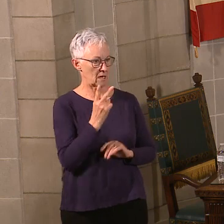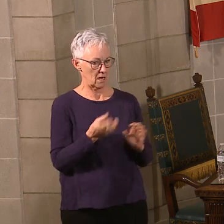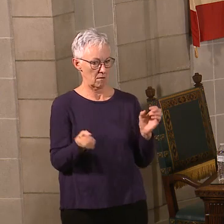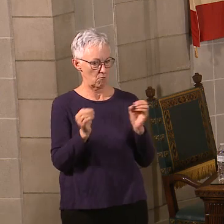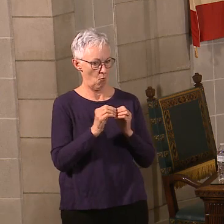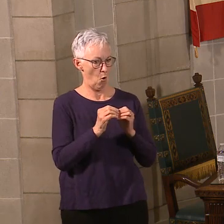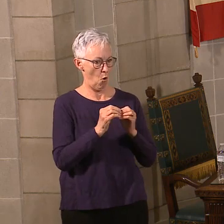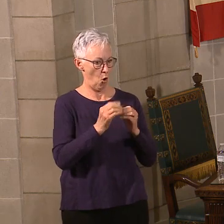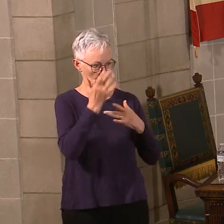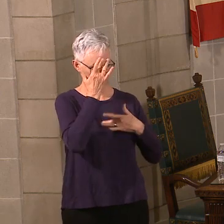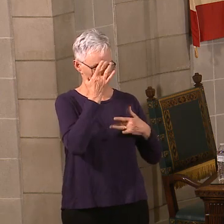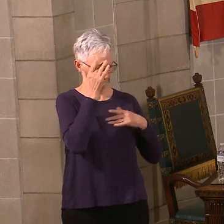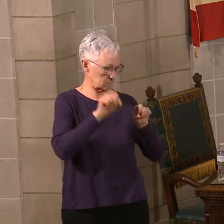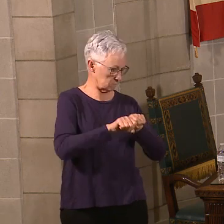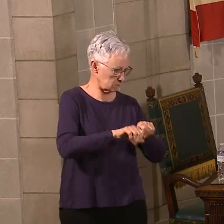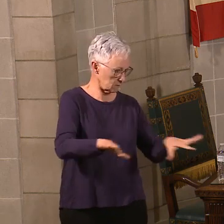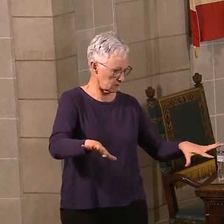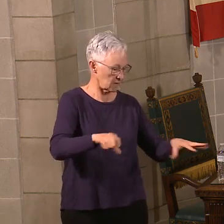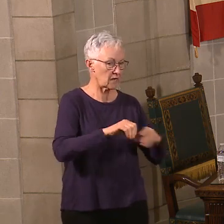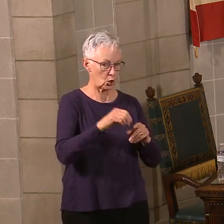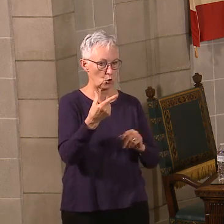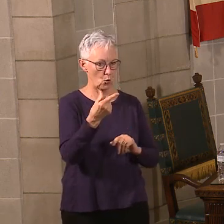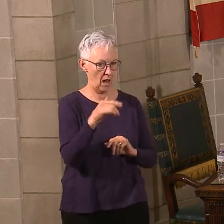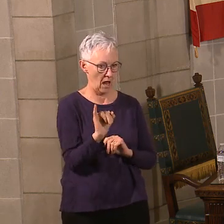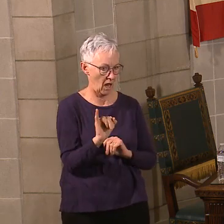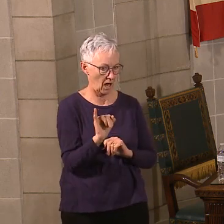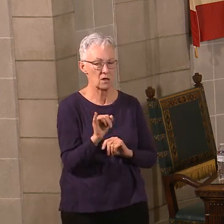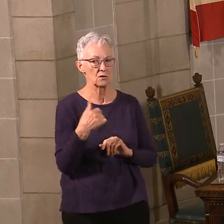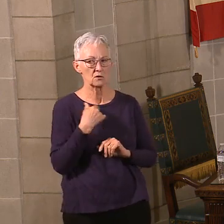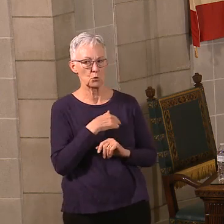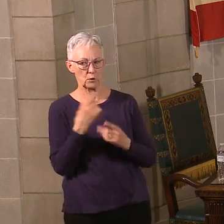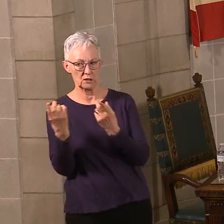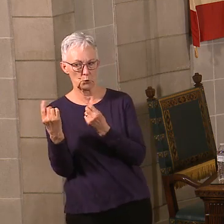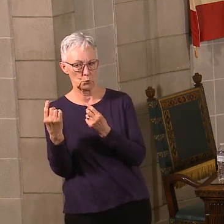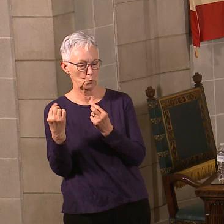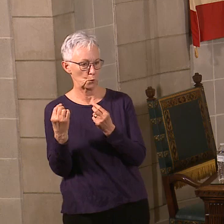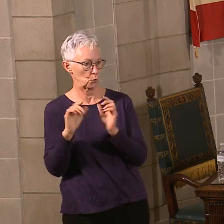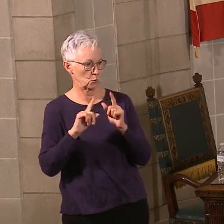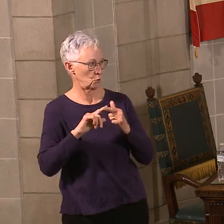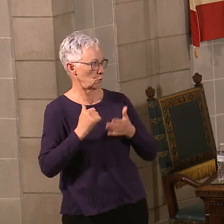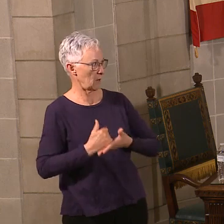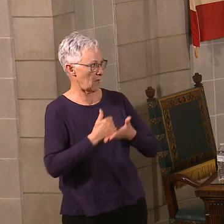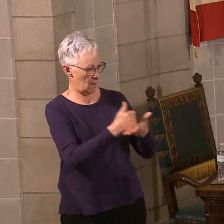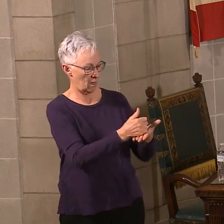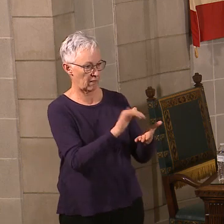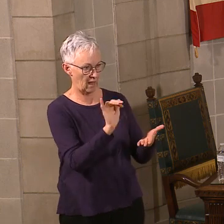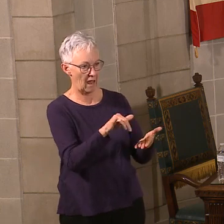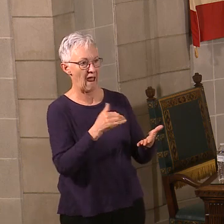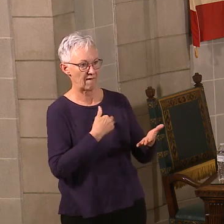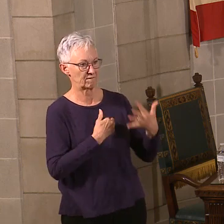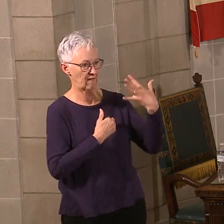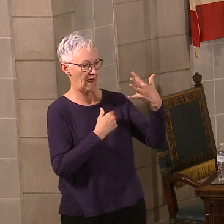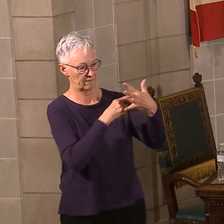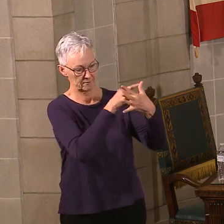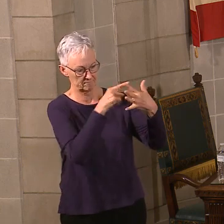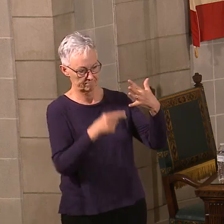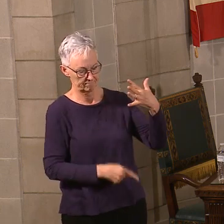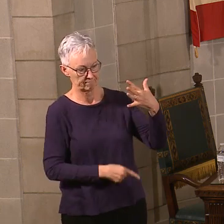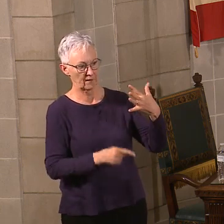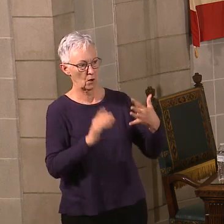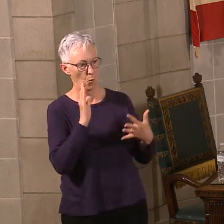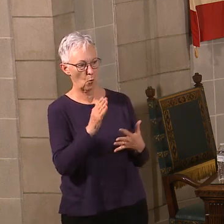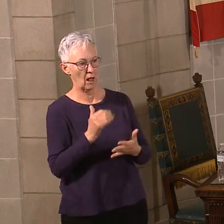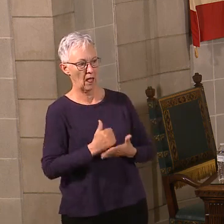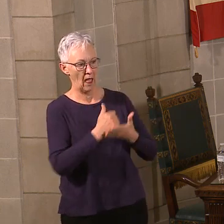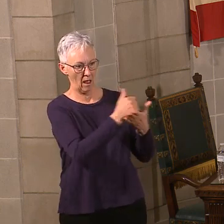Grand Island. And so one of the things the state's going to do to help mobilize resources to address that, actually we've got 5 steps we're doing to help mobilize